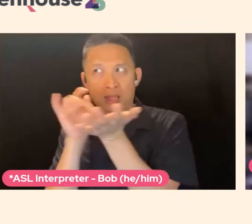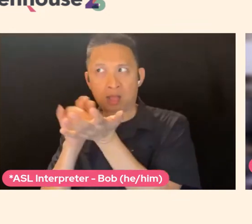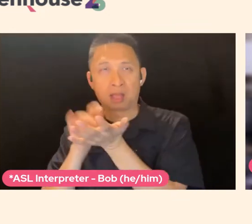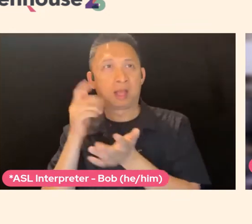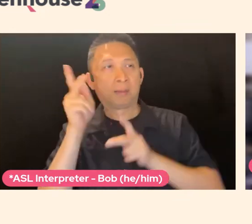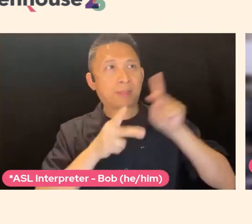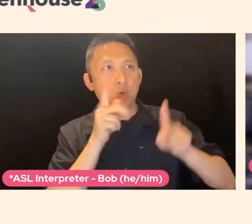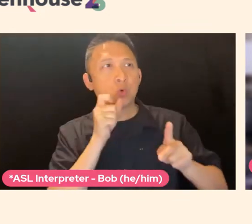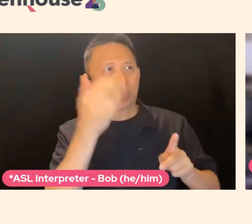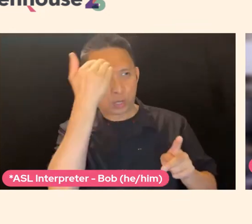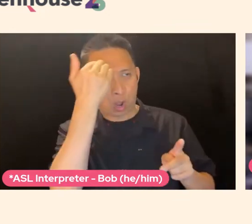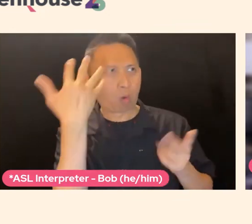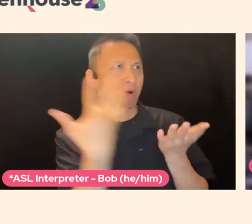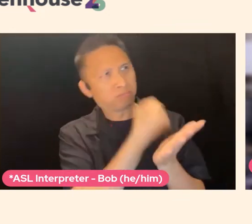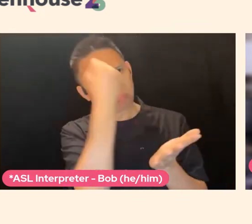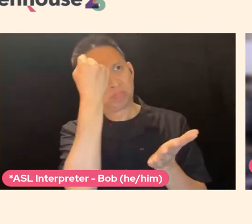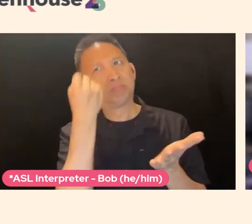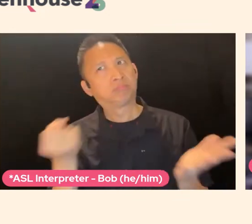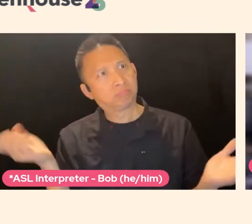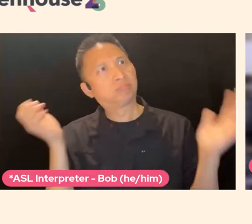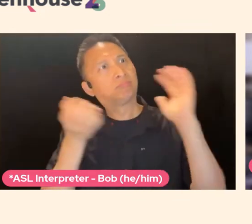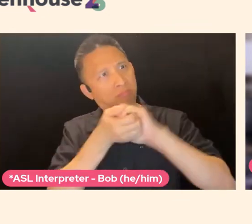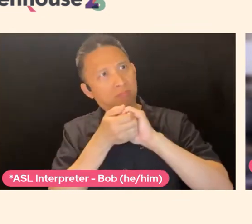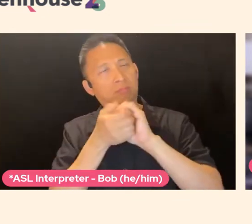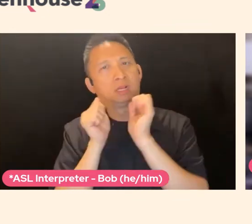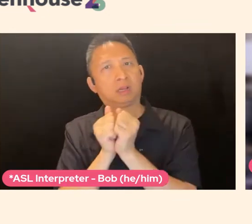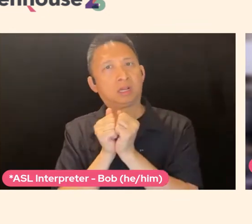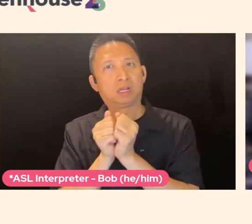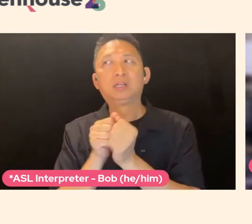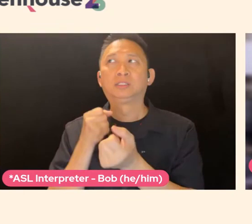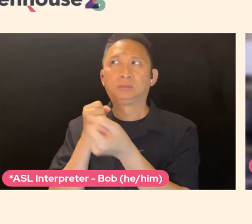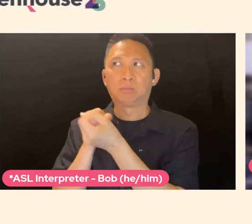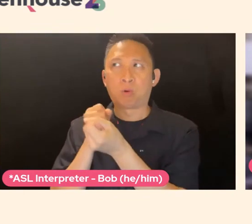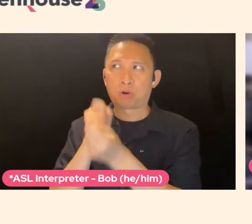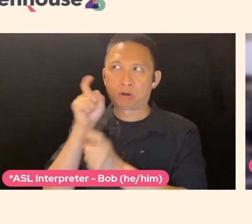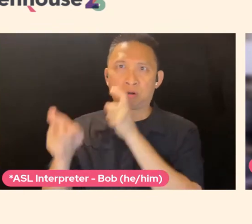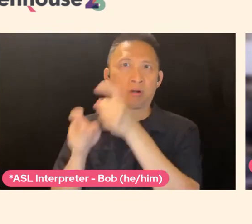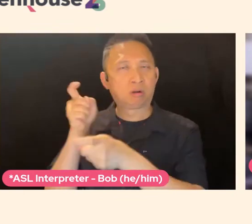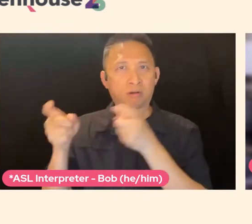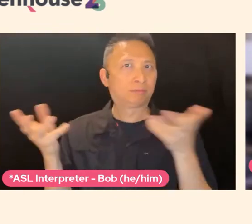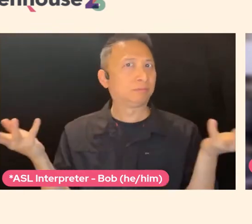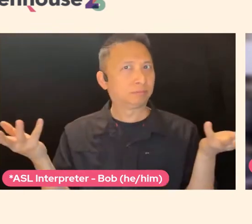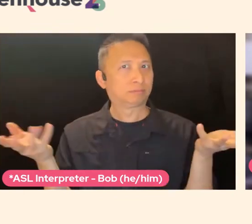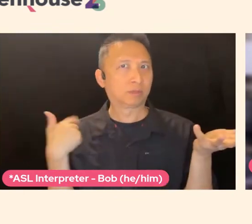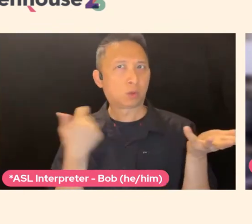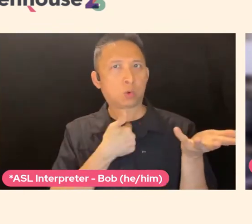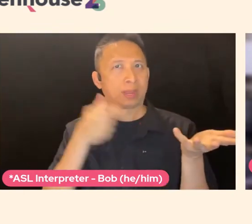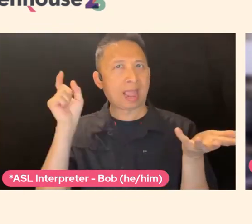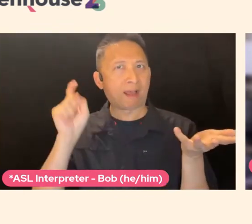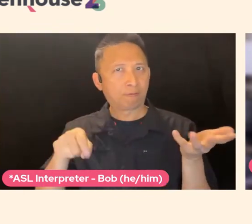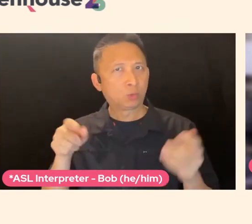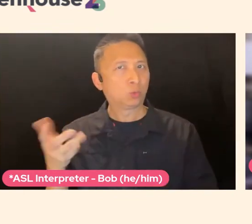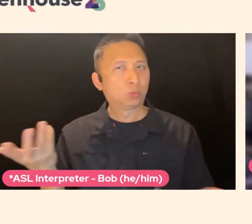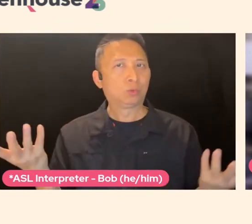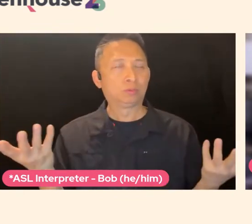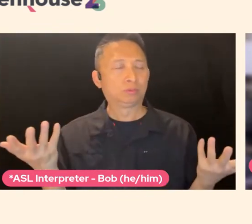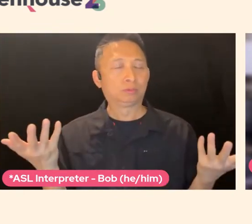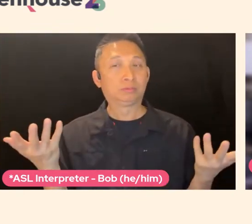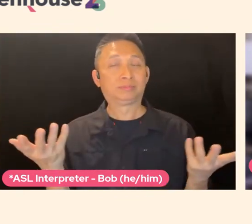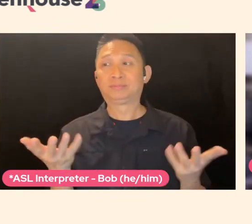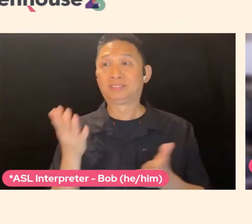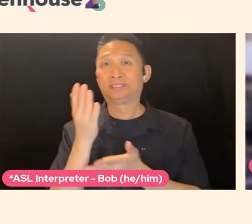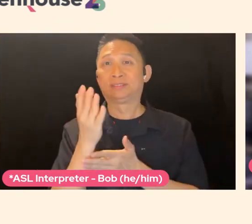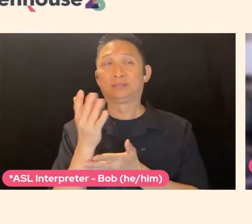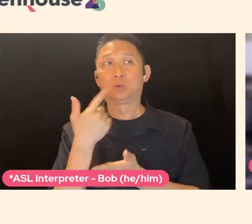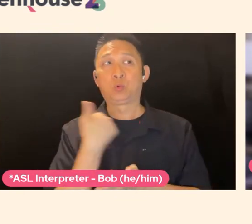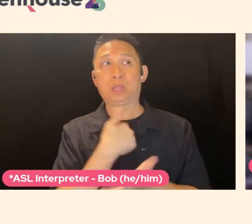back because the work is already being done, Mhm. or people with literal dollars being able to support